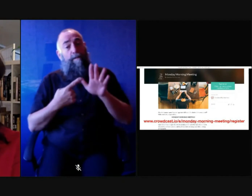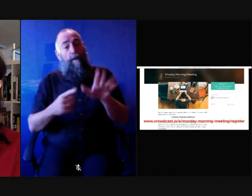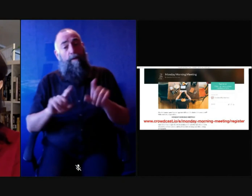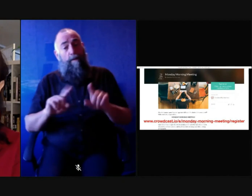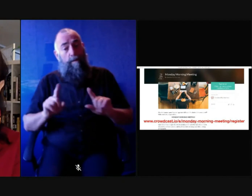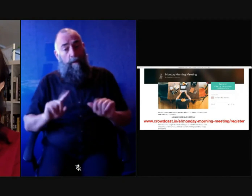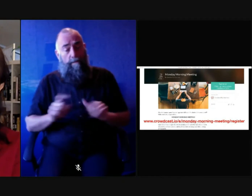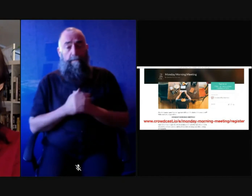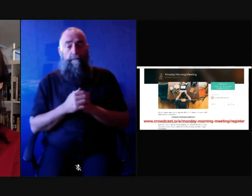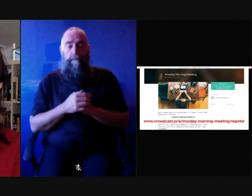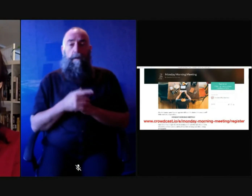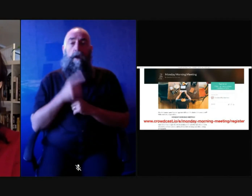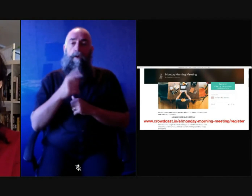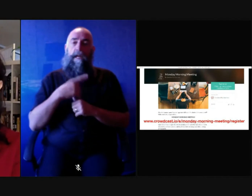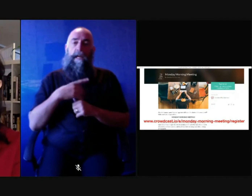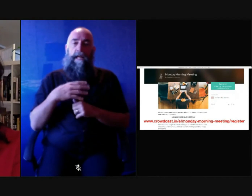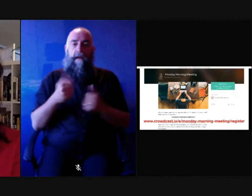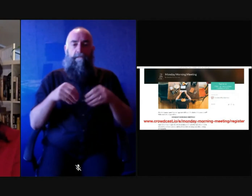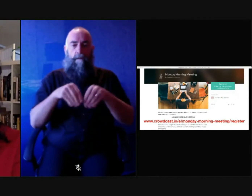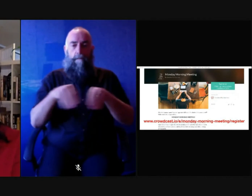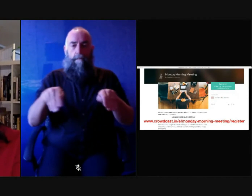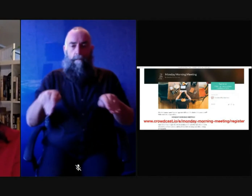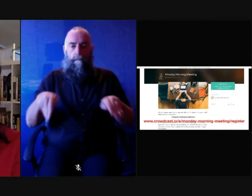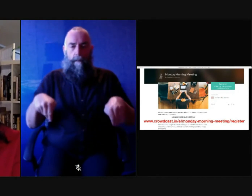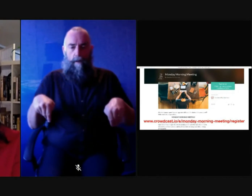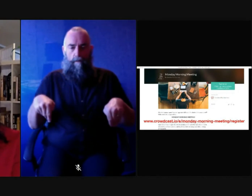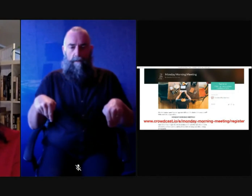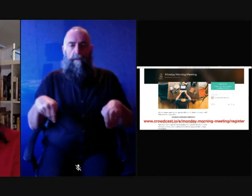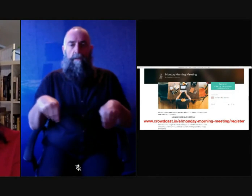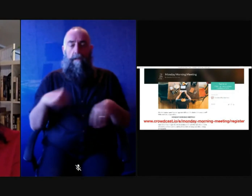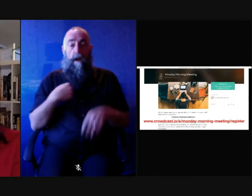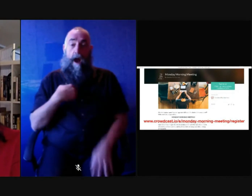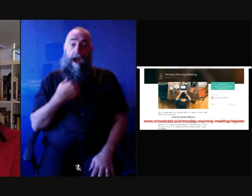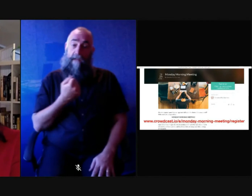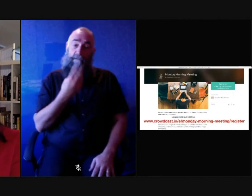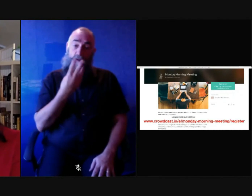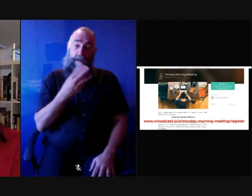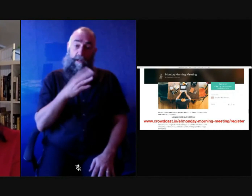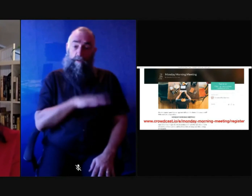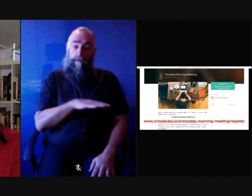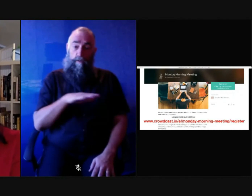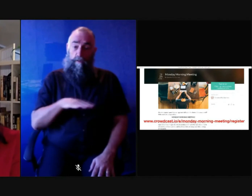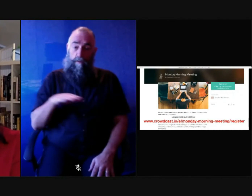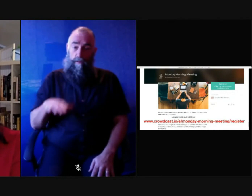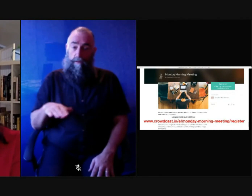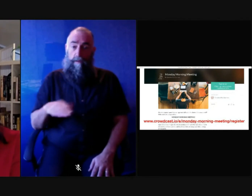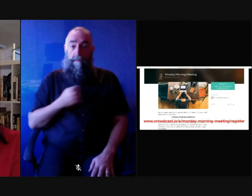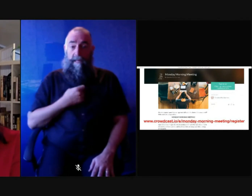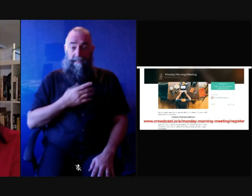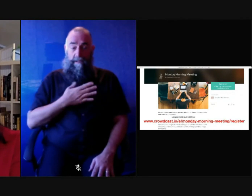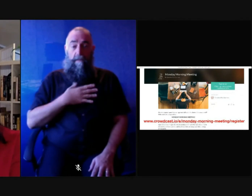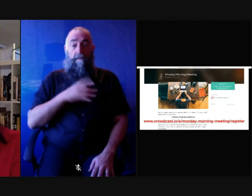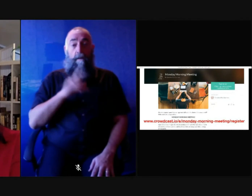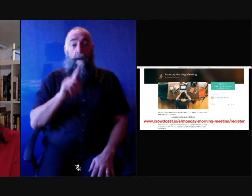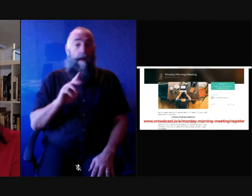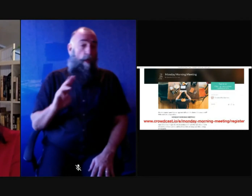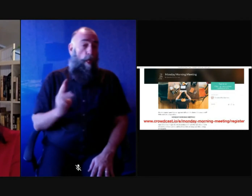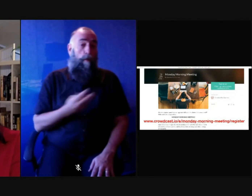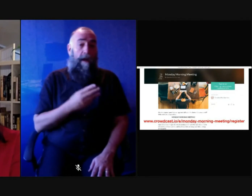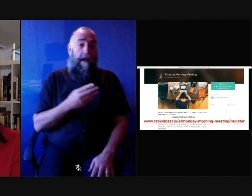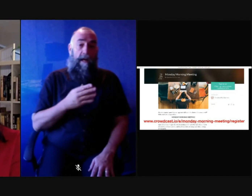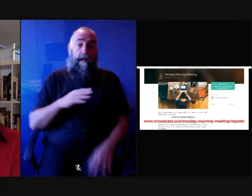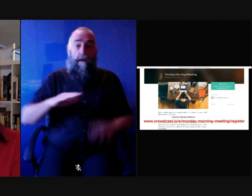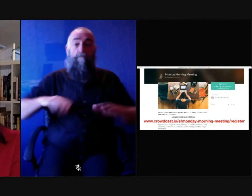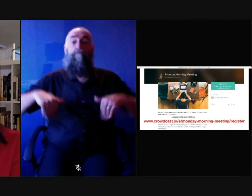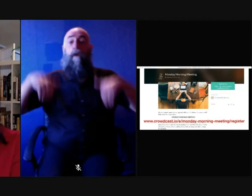of time that I'm talking about. I have 3 children. They're all grown up now, but the idea of schooling